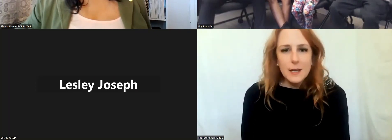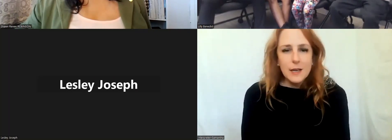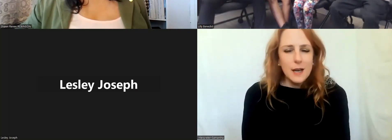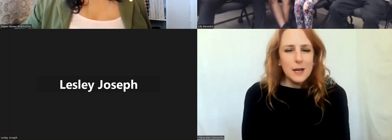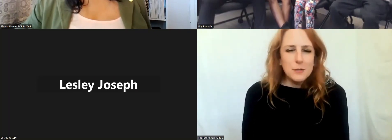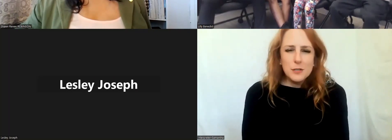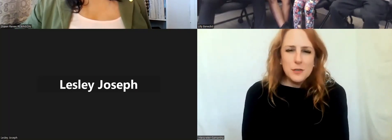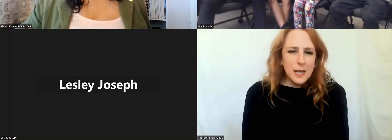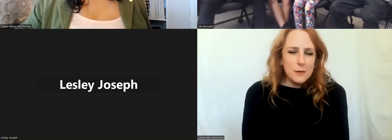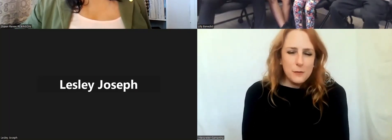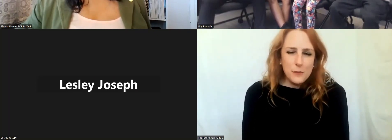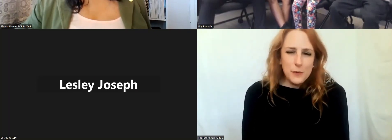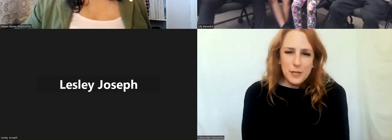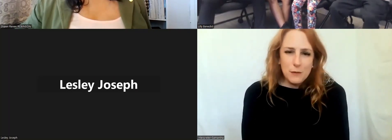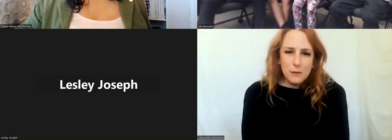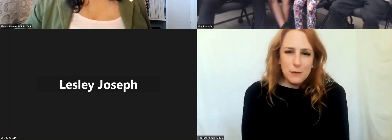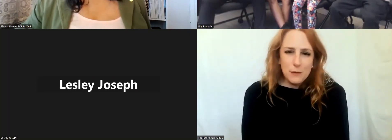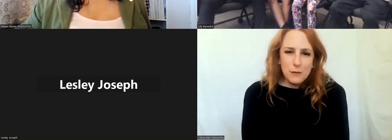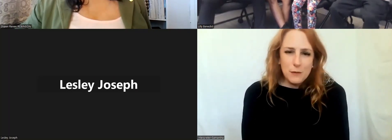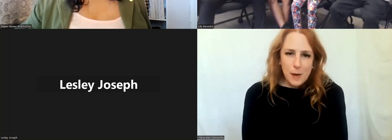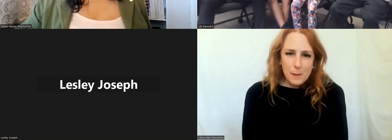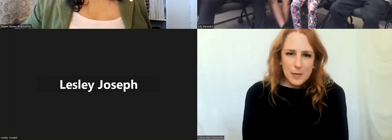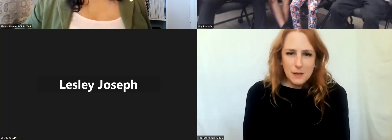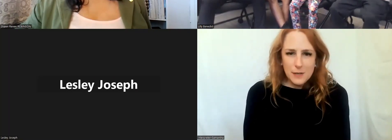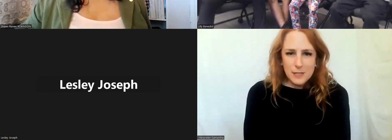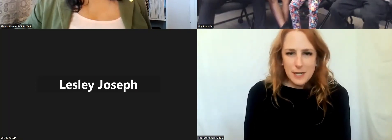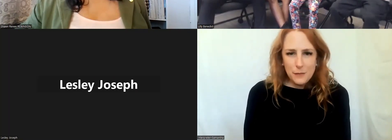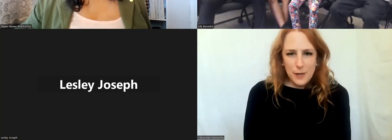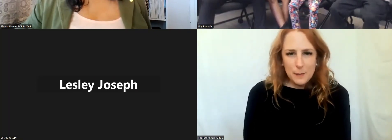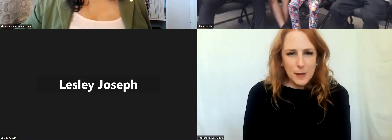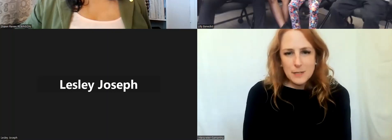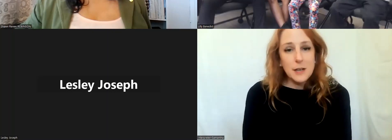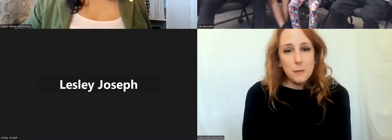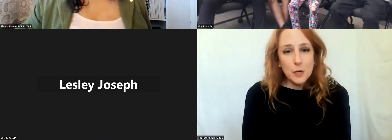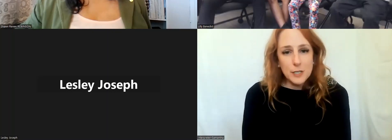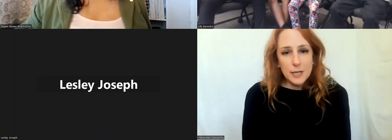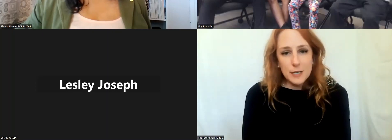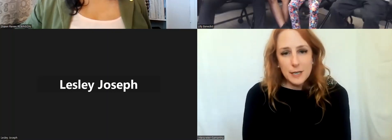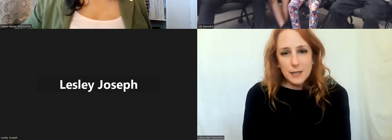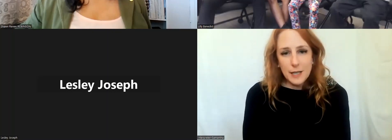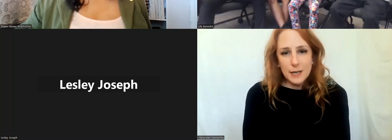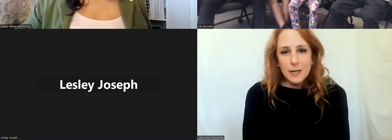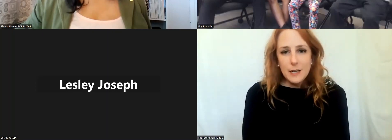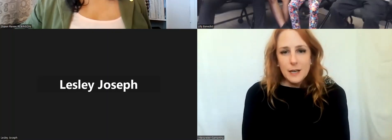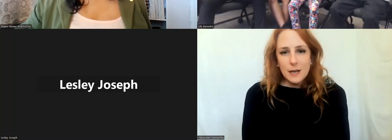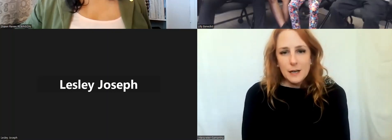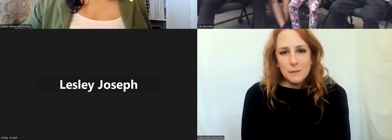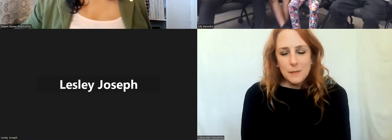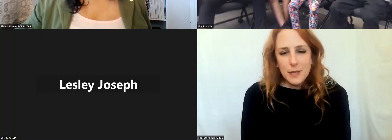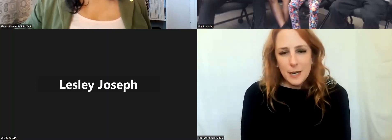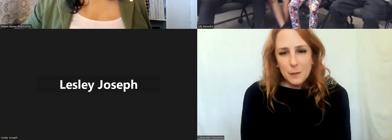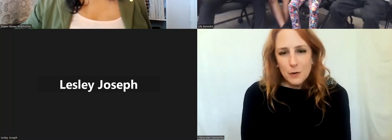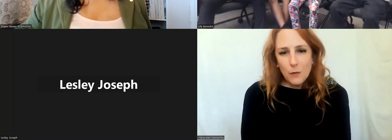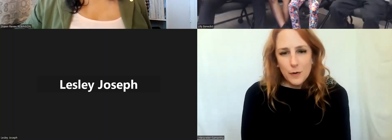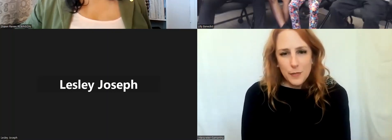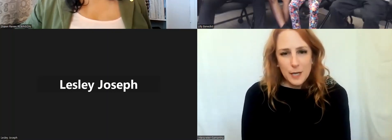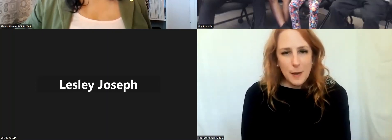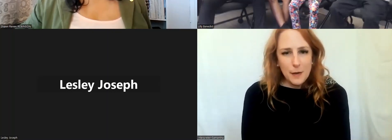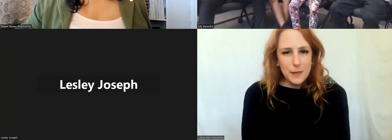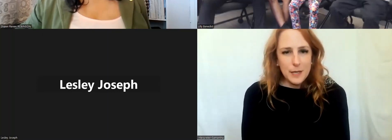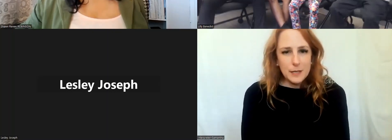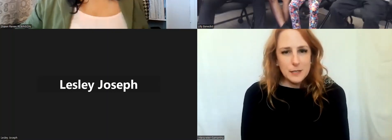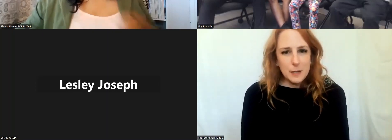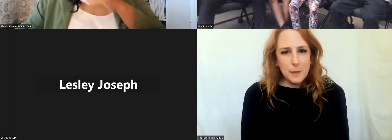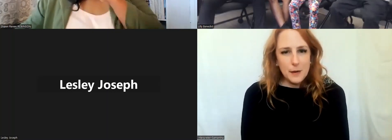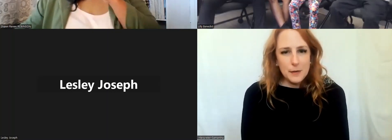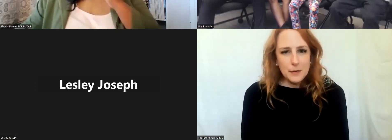then just again, feeling really negative about myself as a deaf person. And then I would overthink